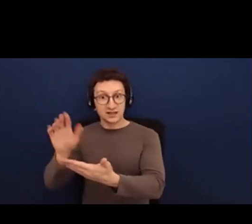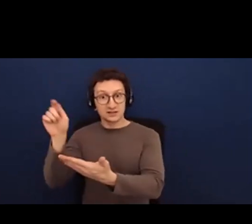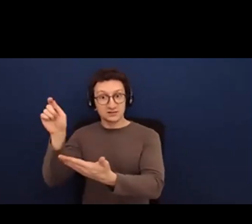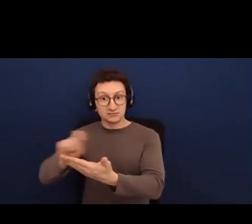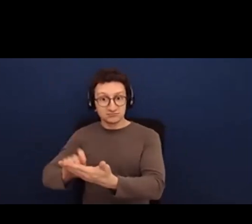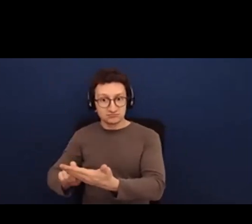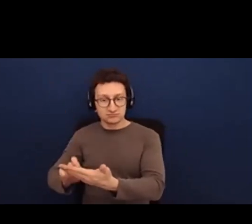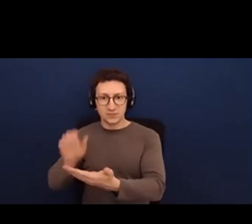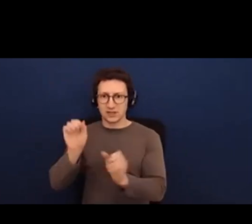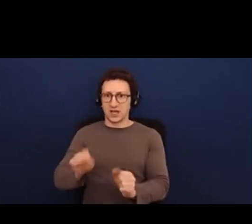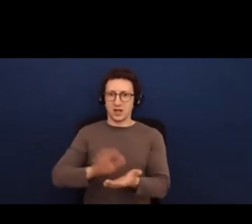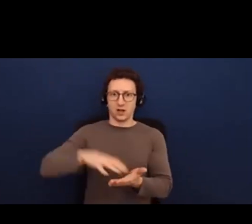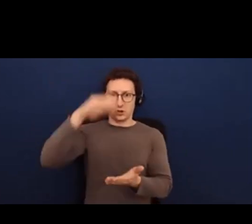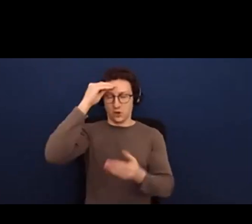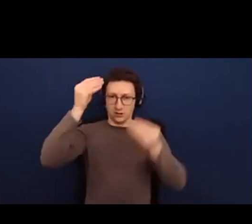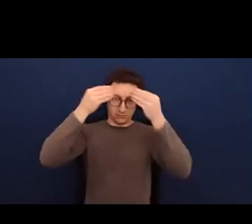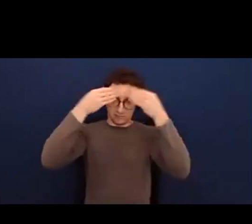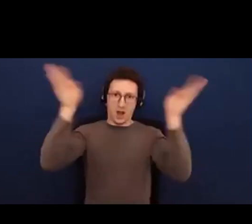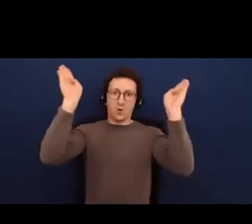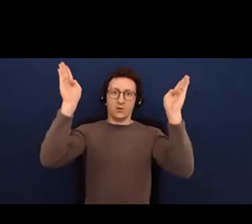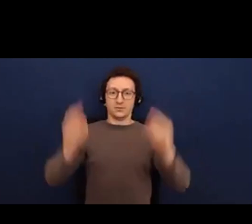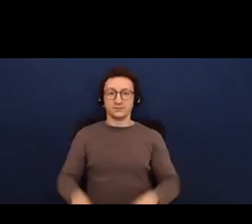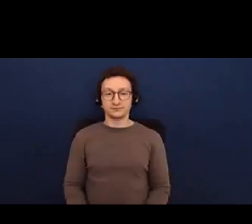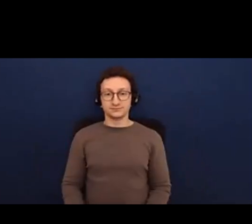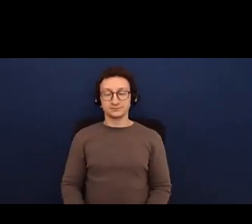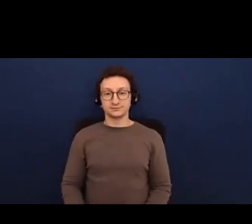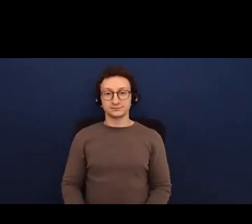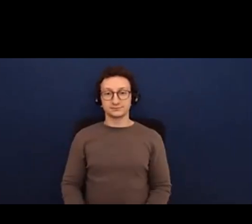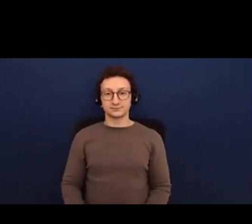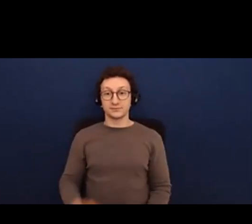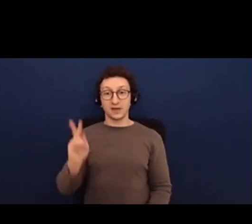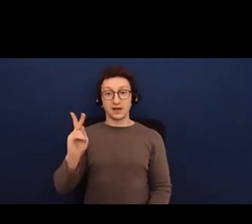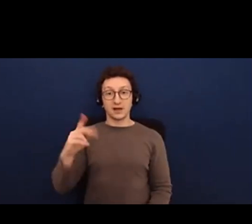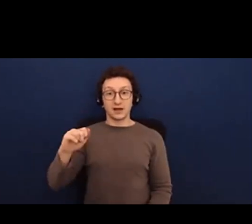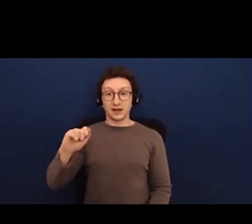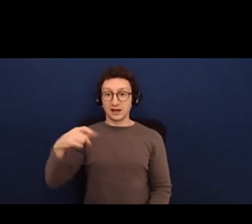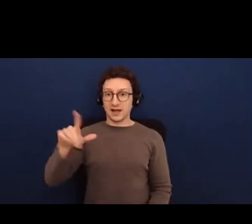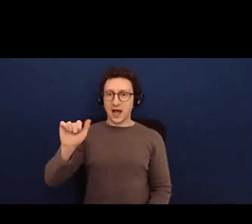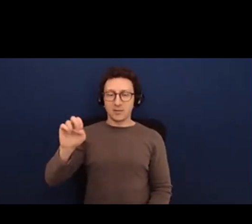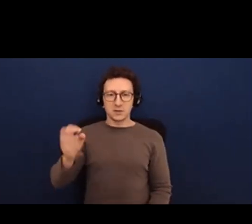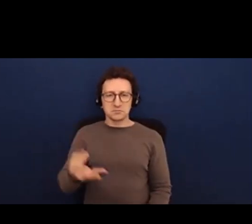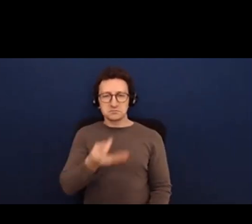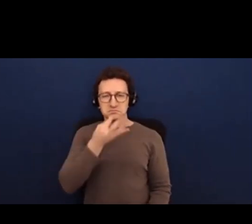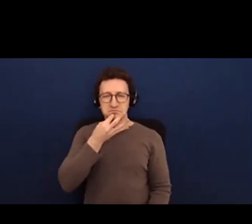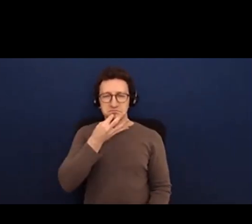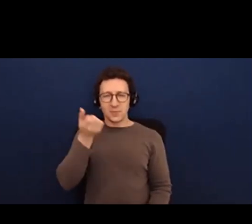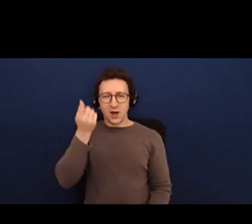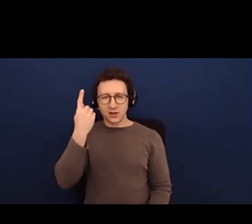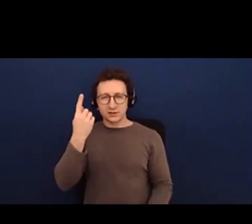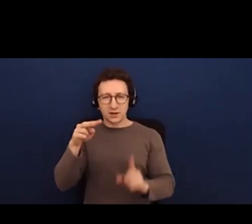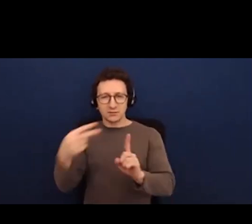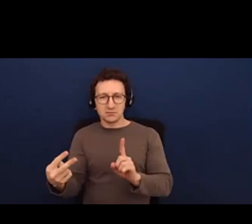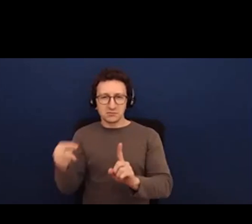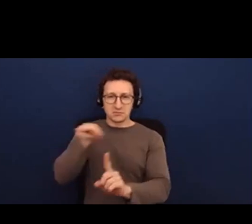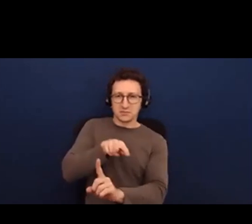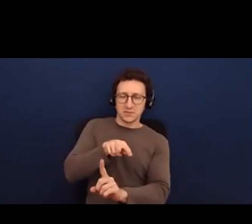And Kaplan very often stands on both sides of an issue, and that can be quite